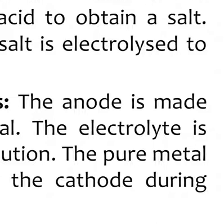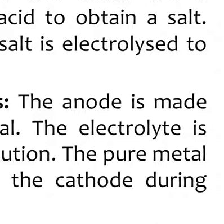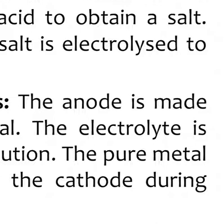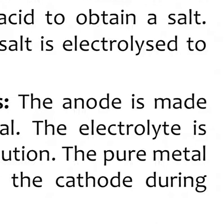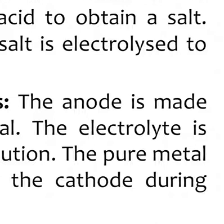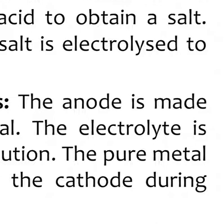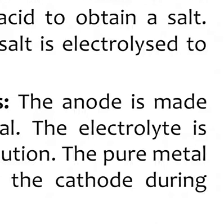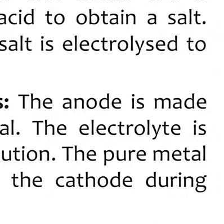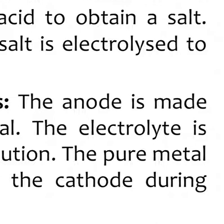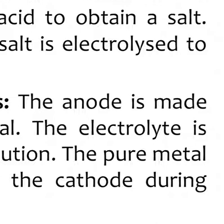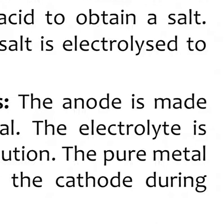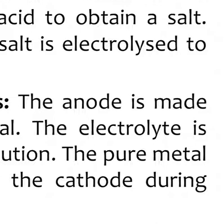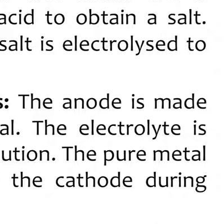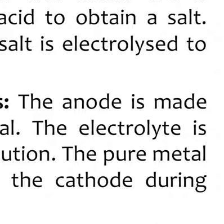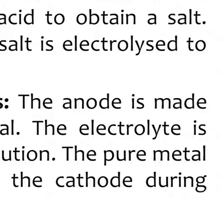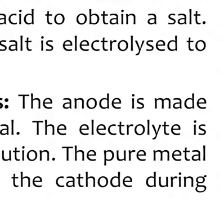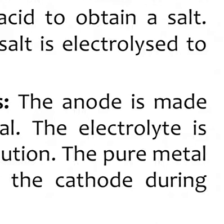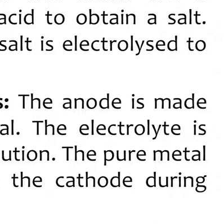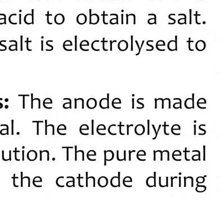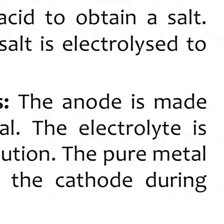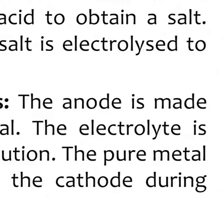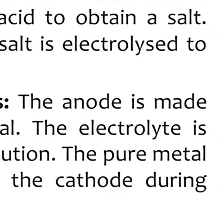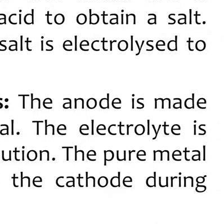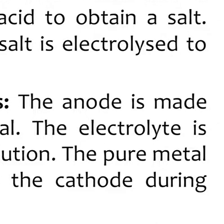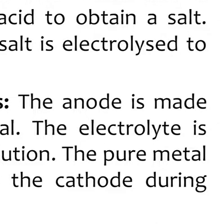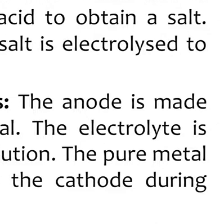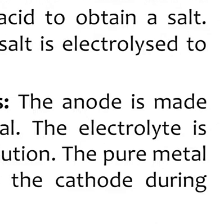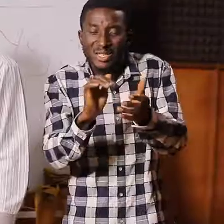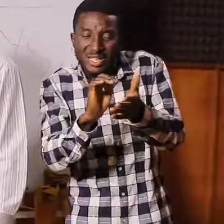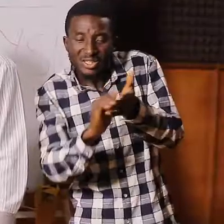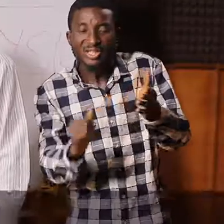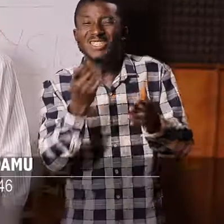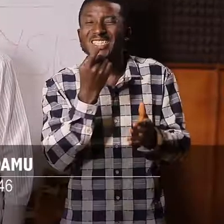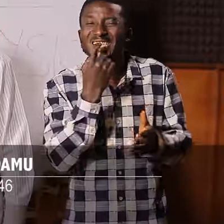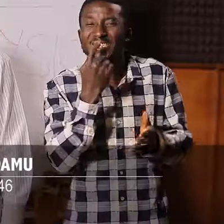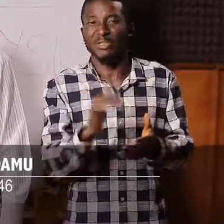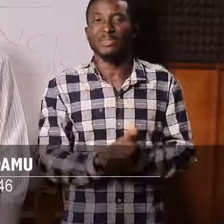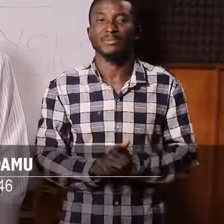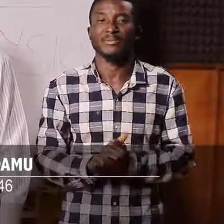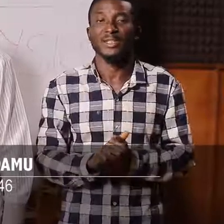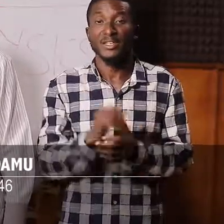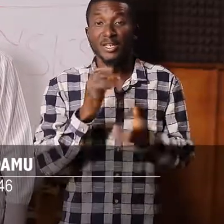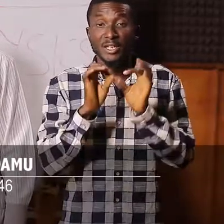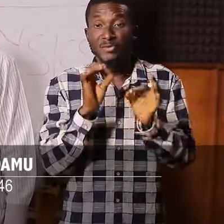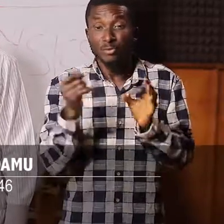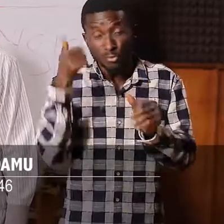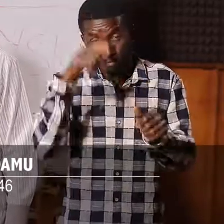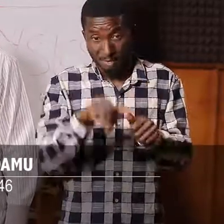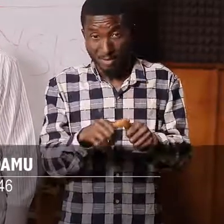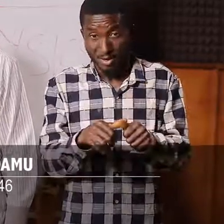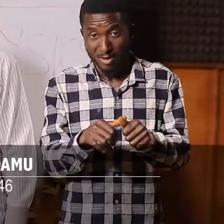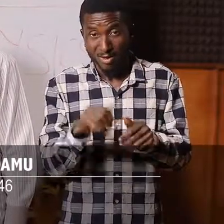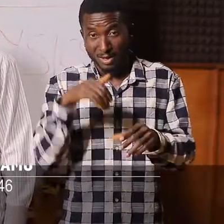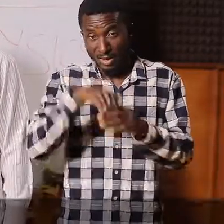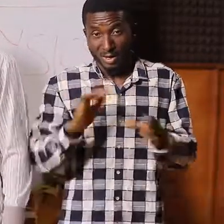anode is made of an extracted metal. If you remember, in our